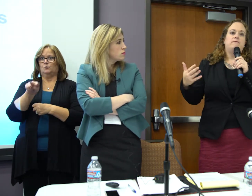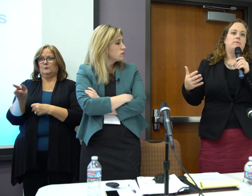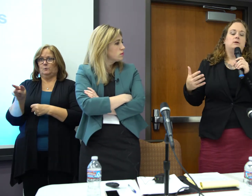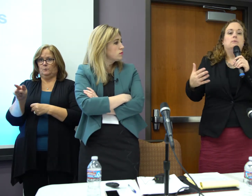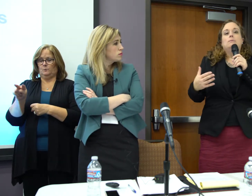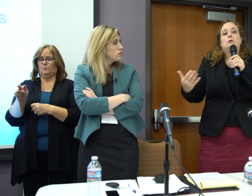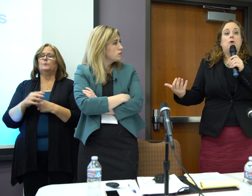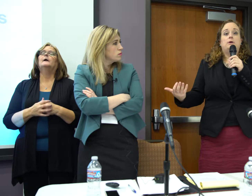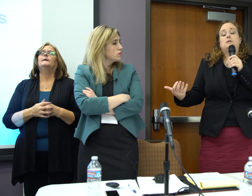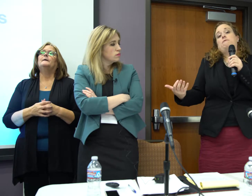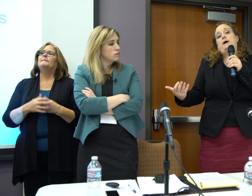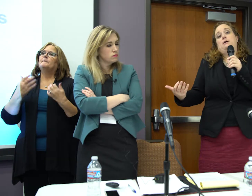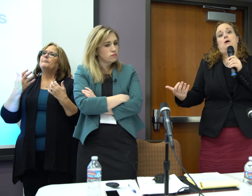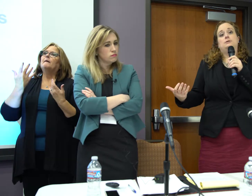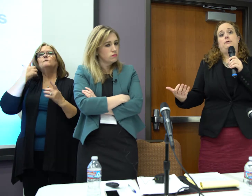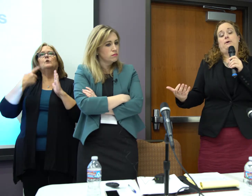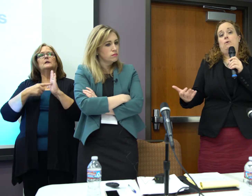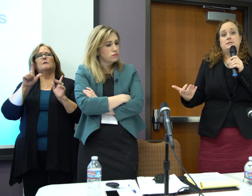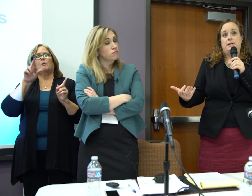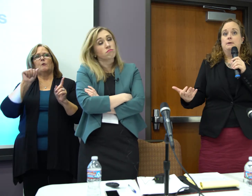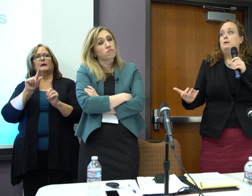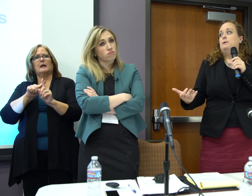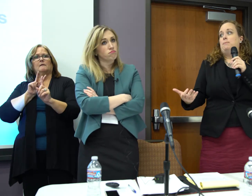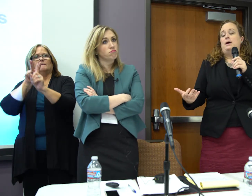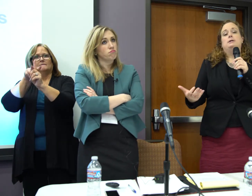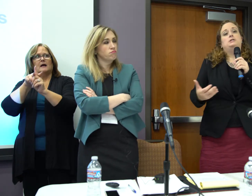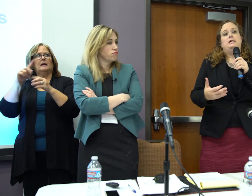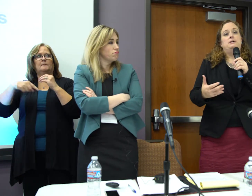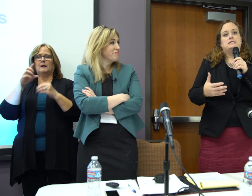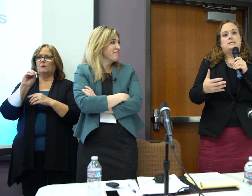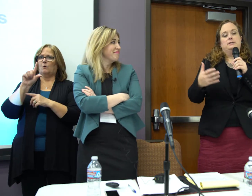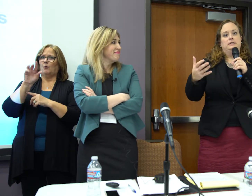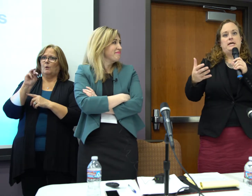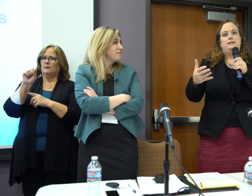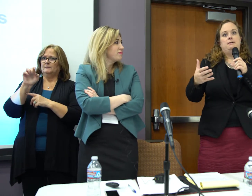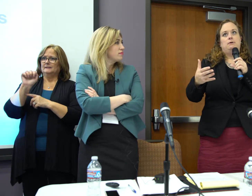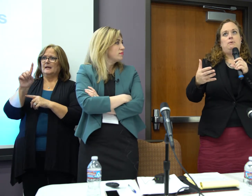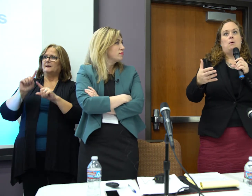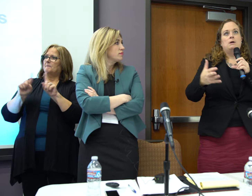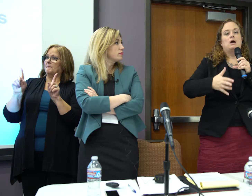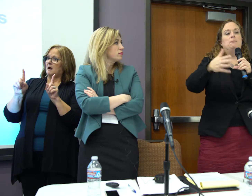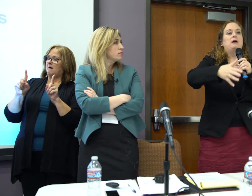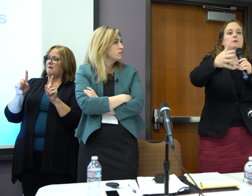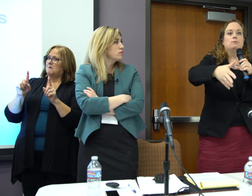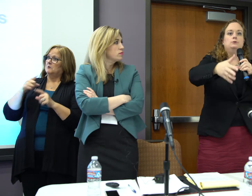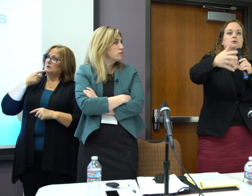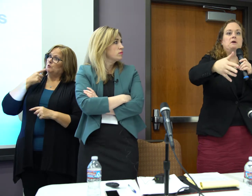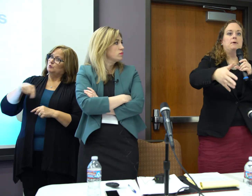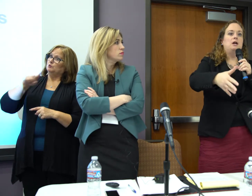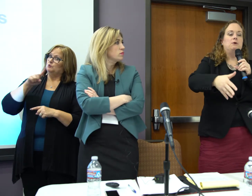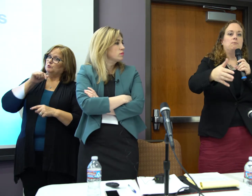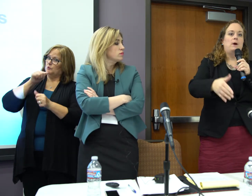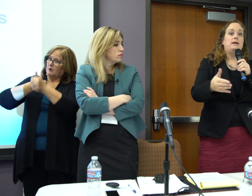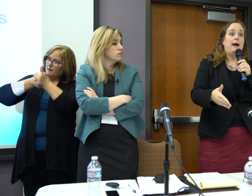even if, Laura could sort of file a lawsuit about Olmsted, but she couldn't necessarily say that you are not complying with the rules you